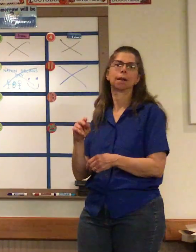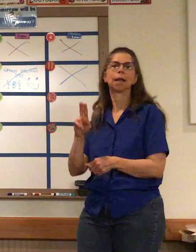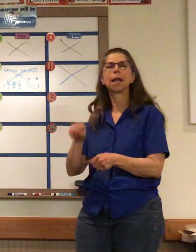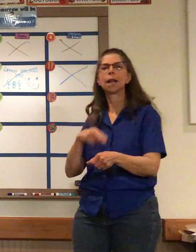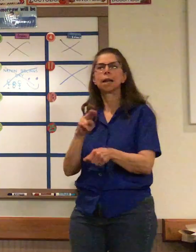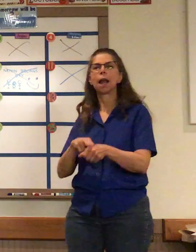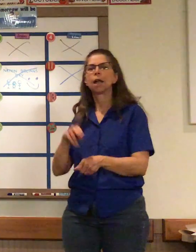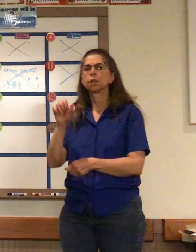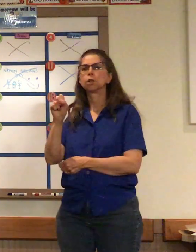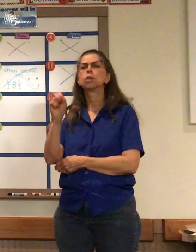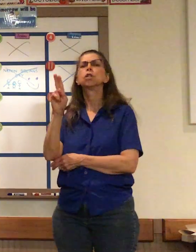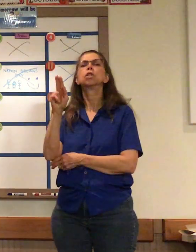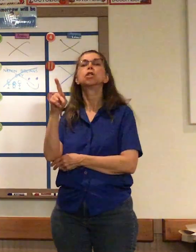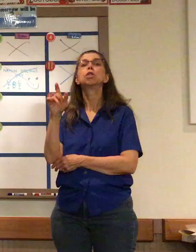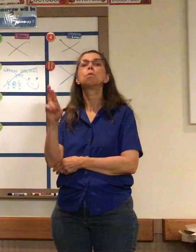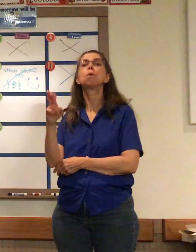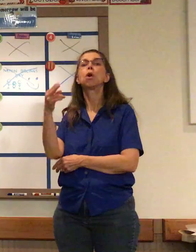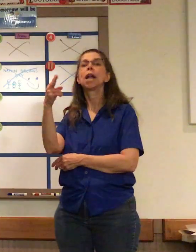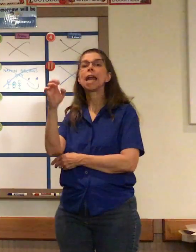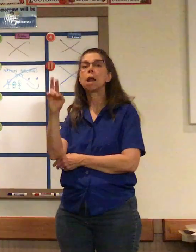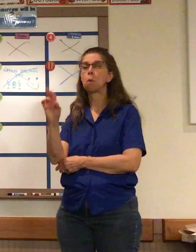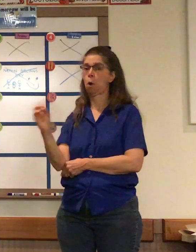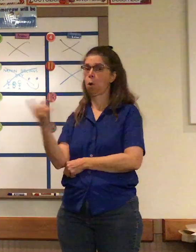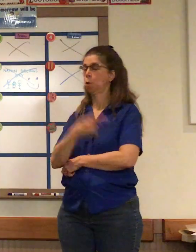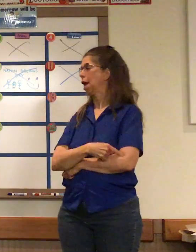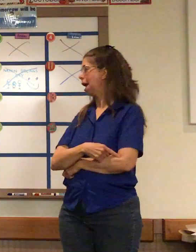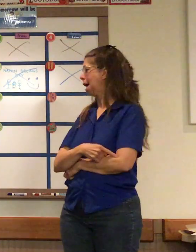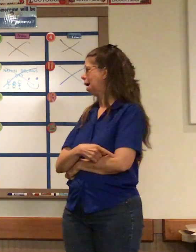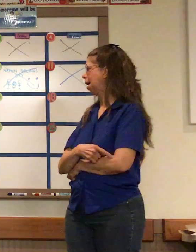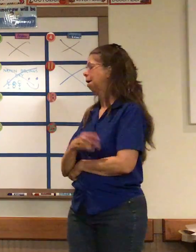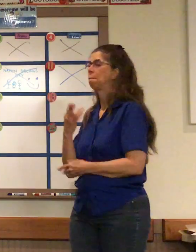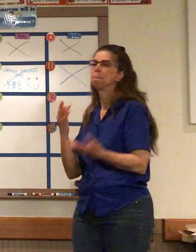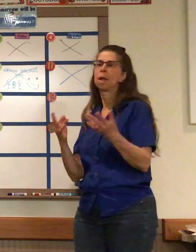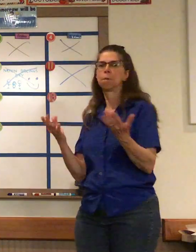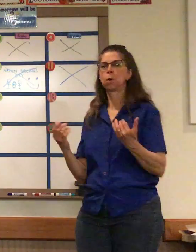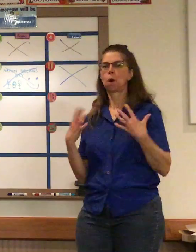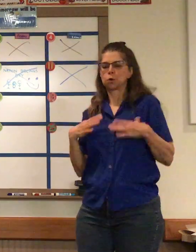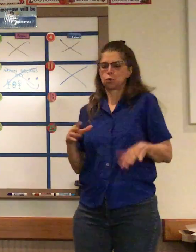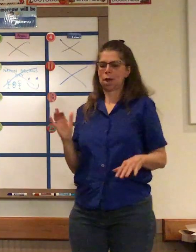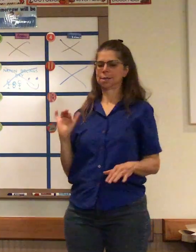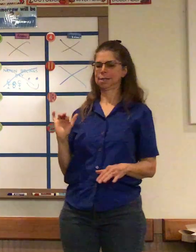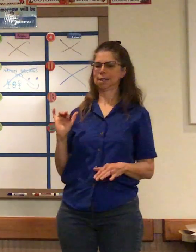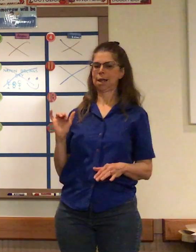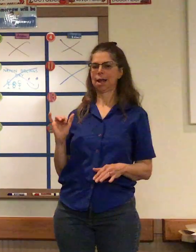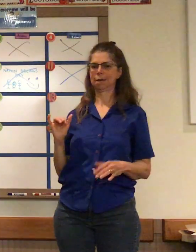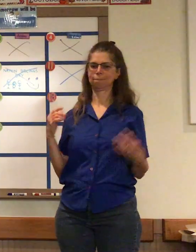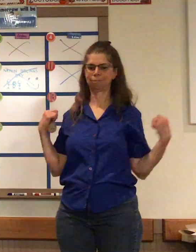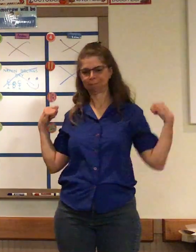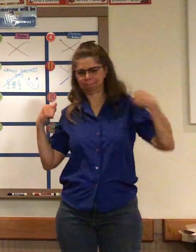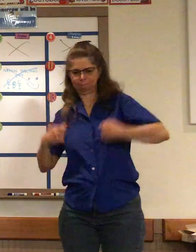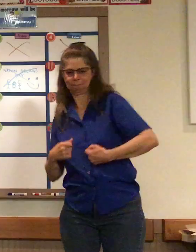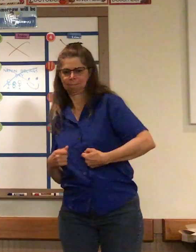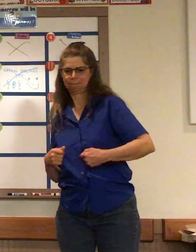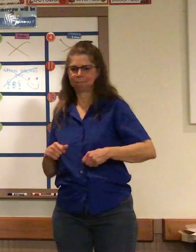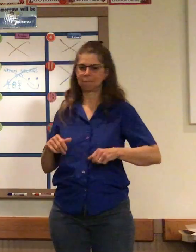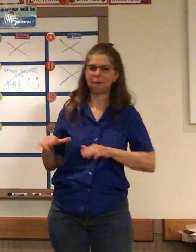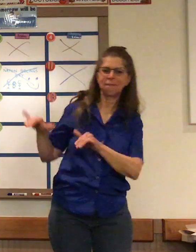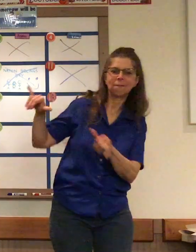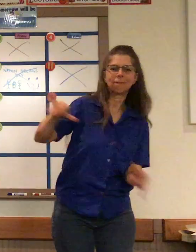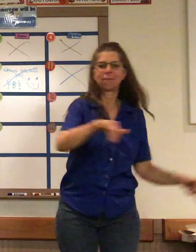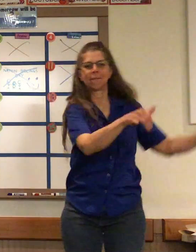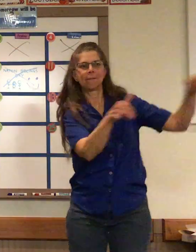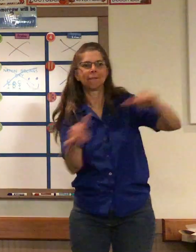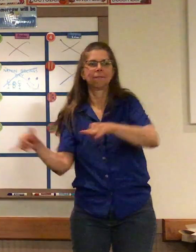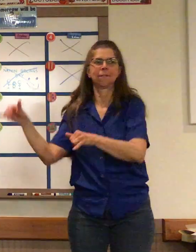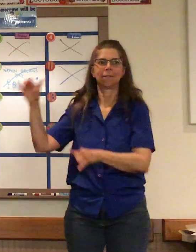have National Superhero Day. So maybe you want to dress up like a superhero, put a cape on, fly around your